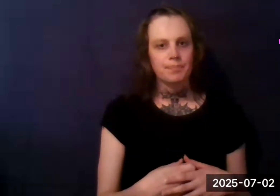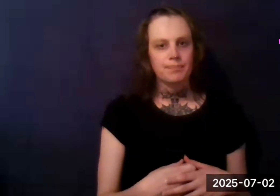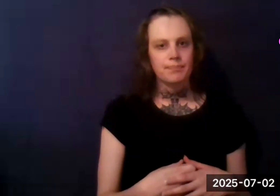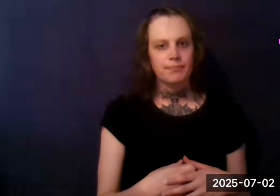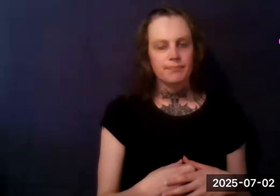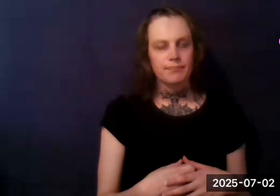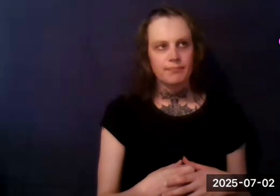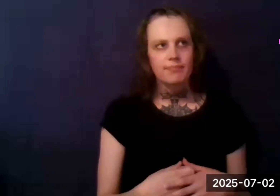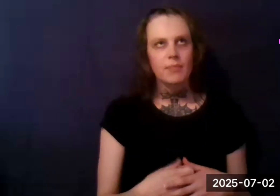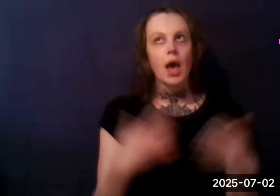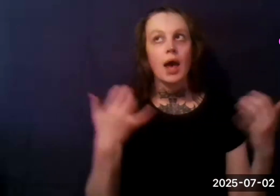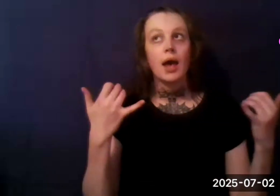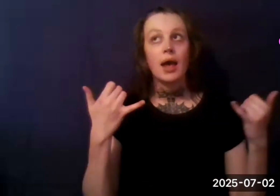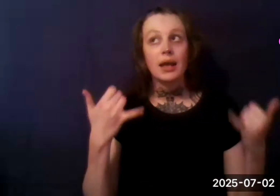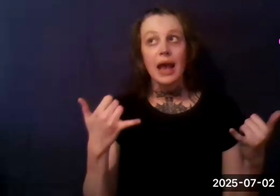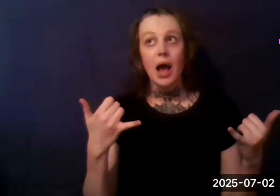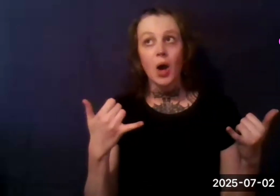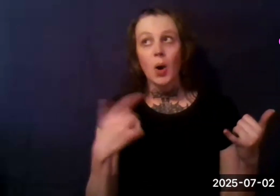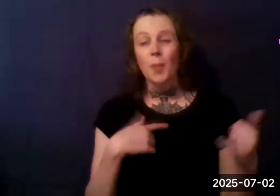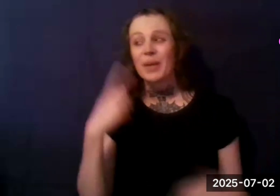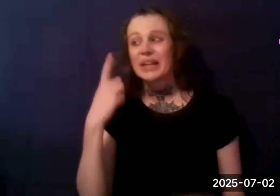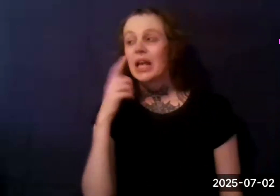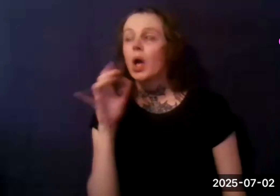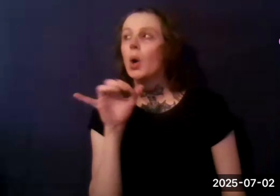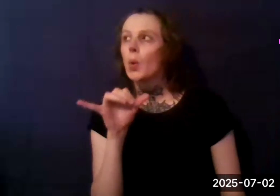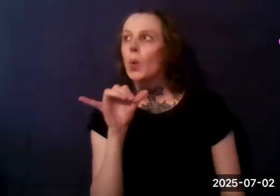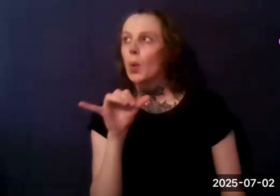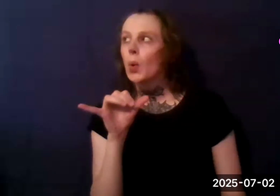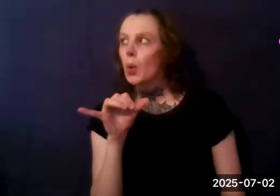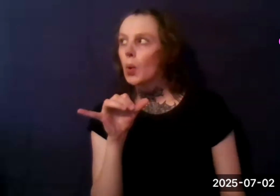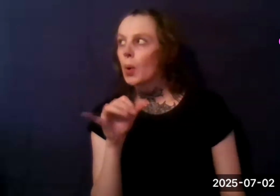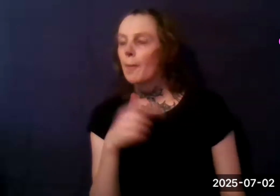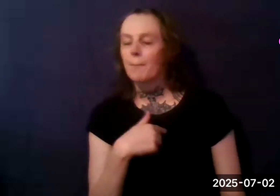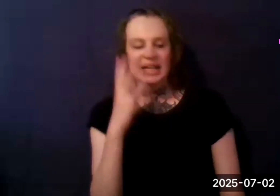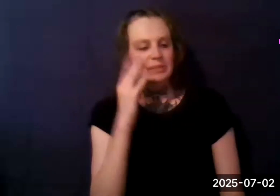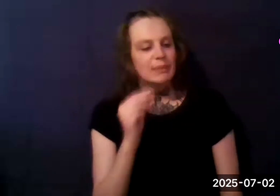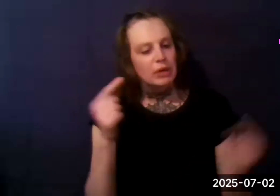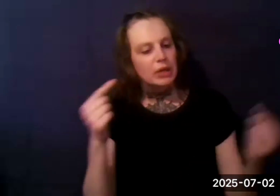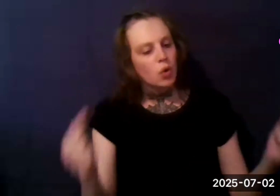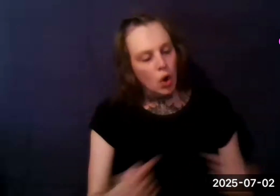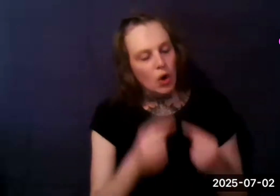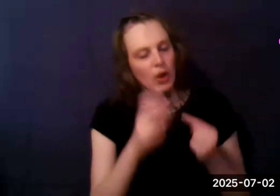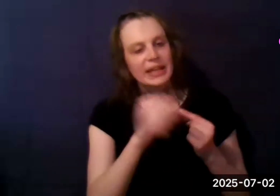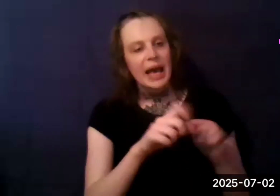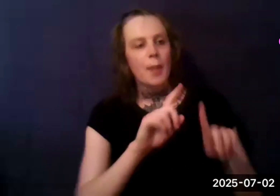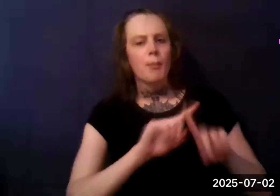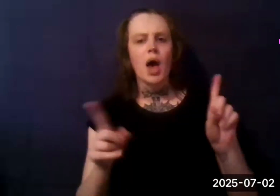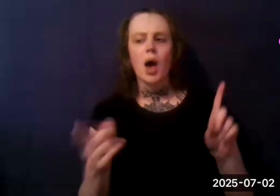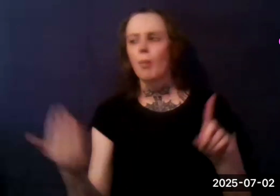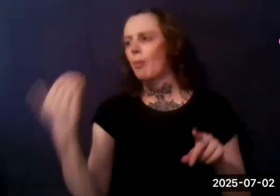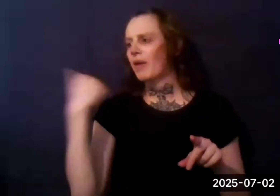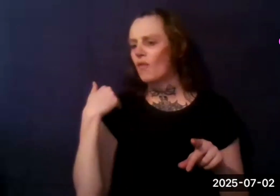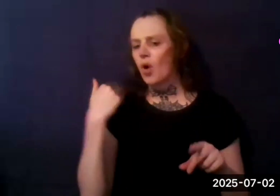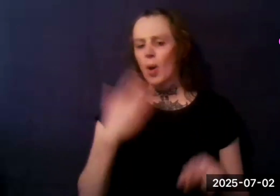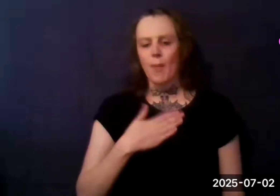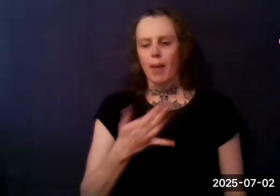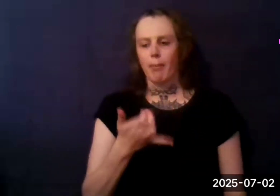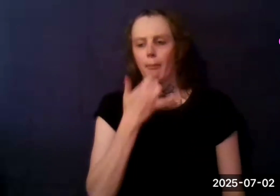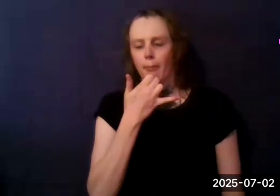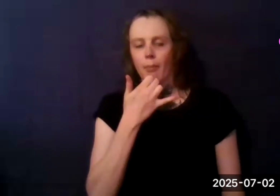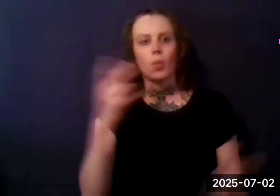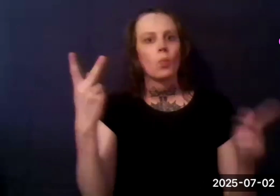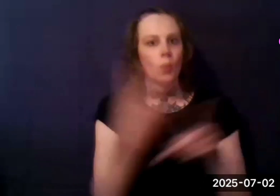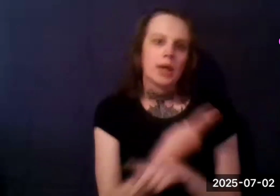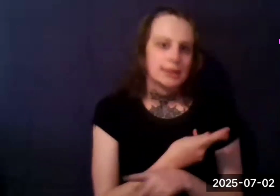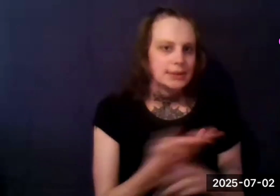well, I made worse mistakes than that. I treated you worse than that. Why am I holding this against you when you clearly don't hold that against me?